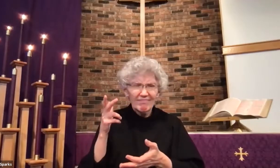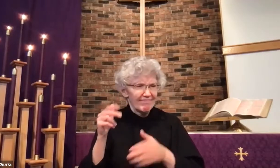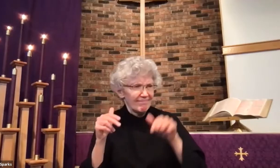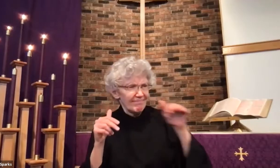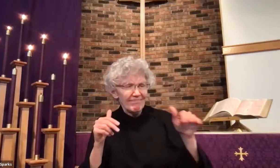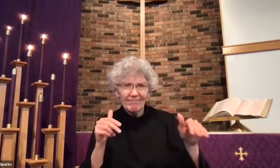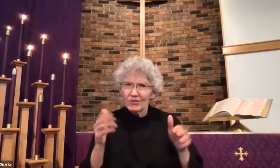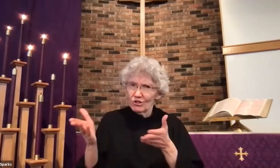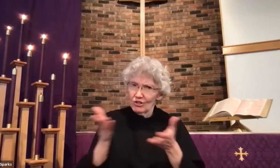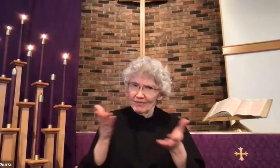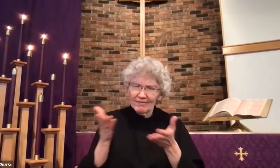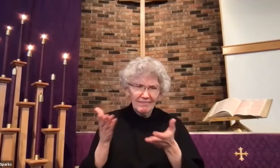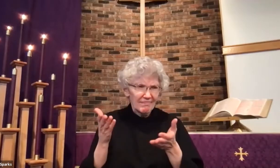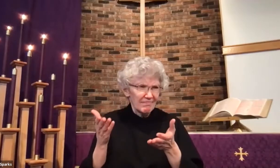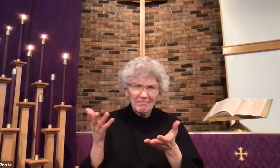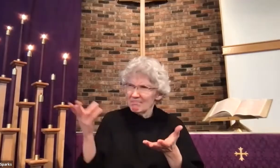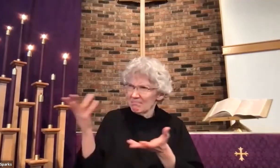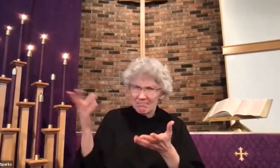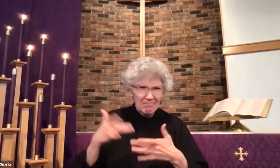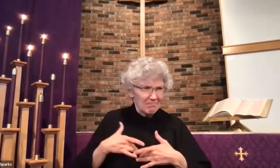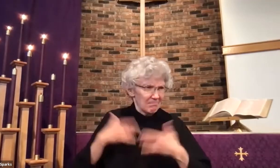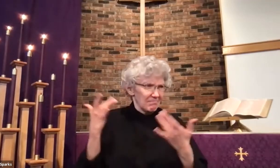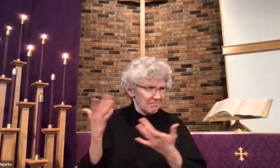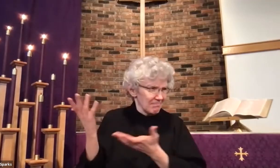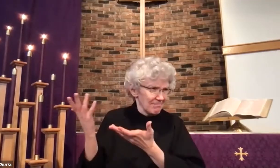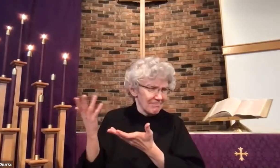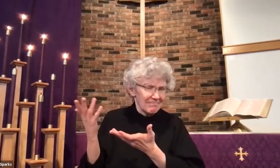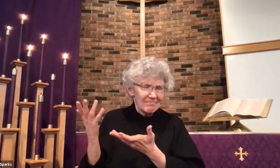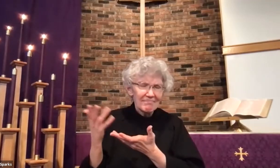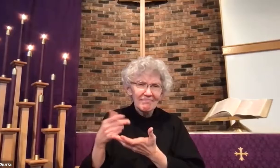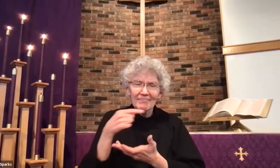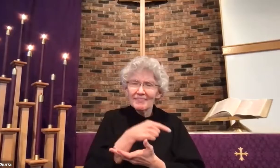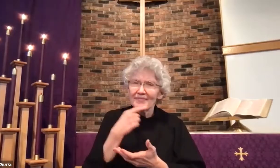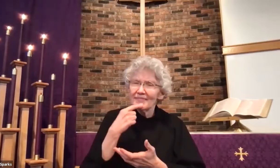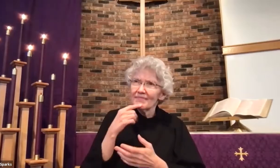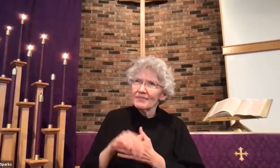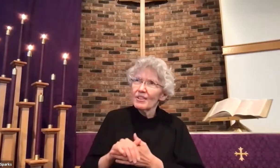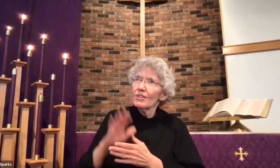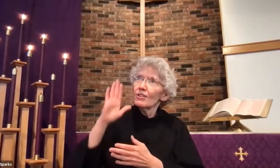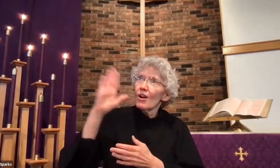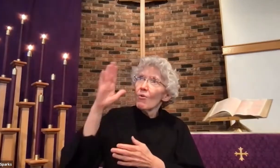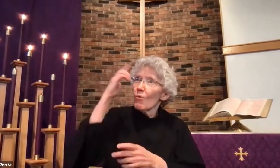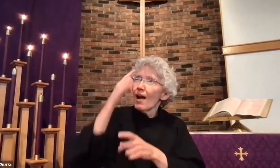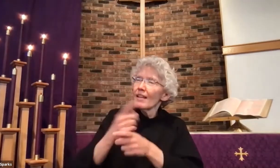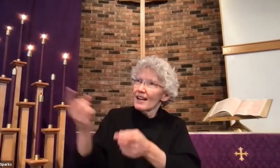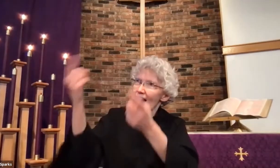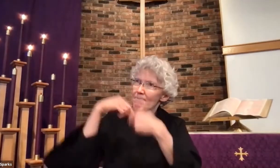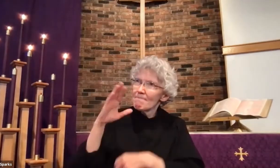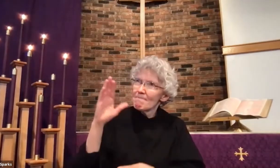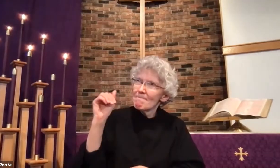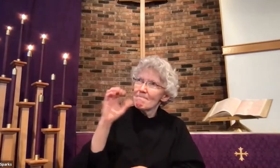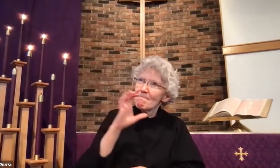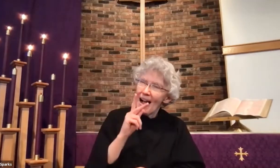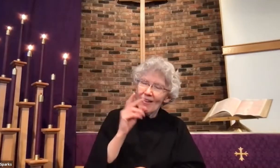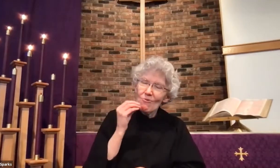he called to one of the servant boys and asked, what does all this mean? The boy said, your brother has come back